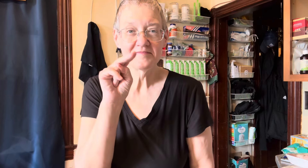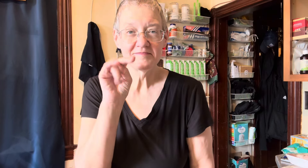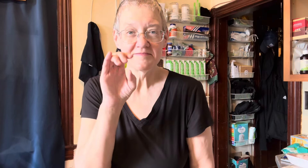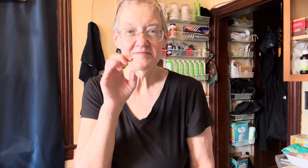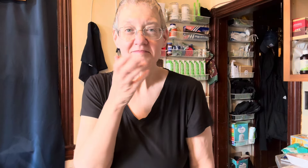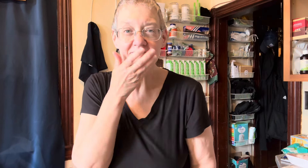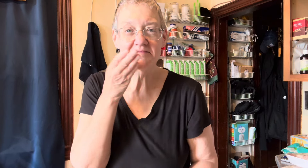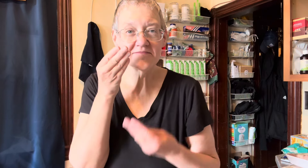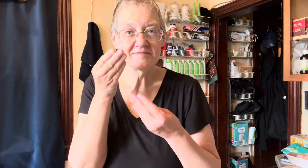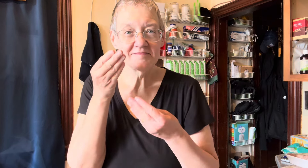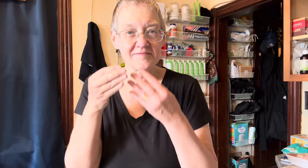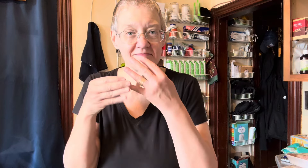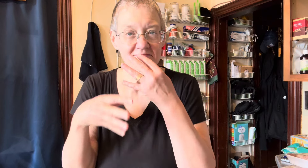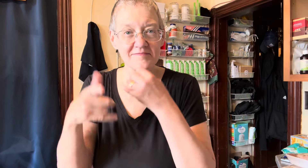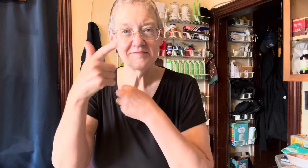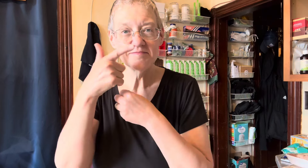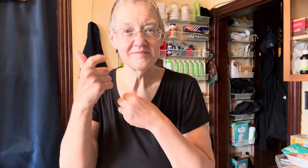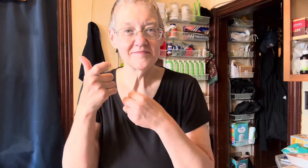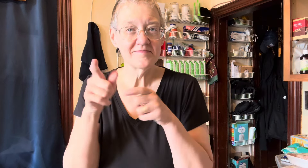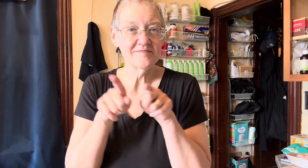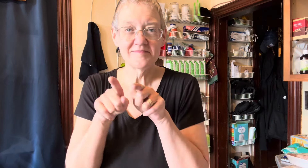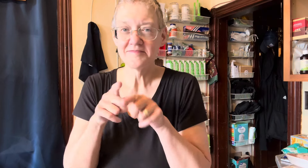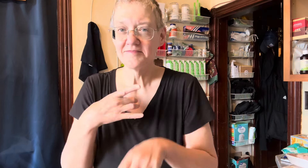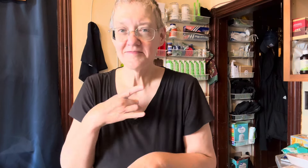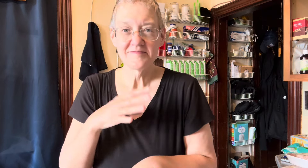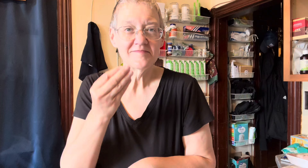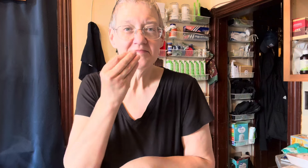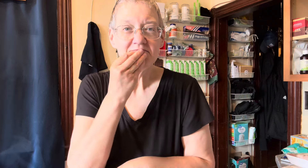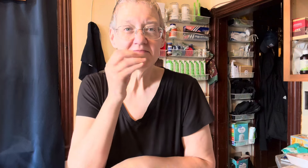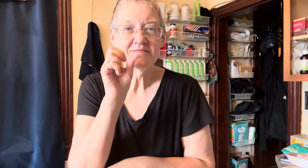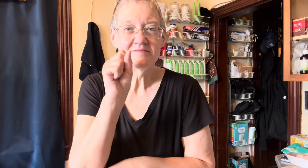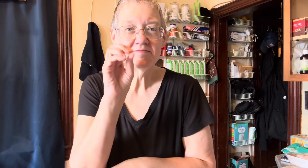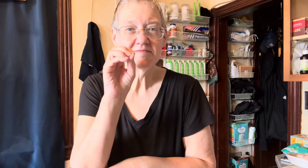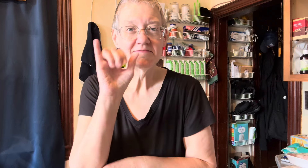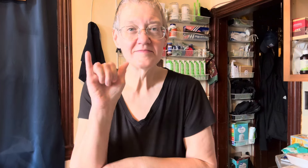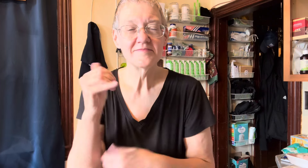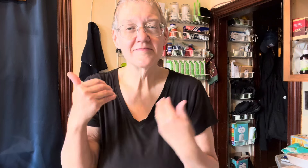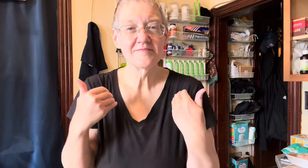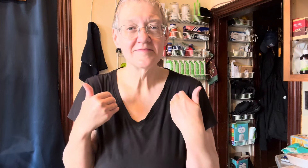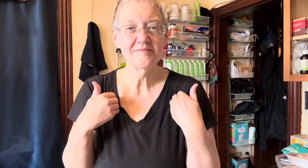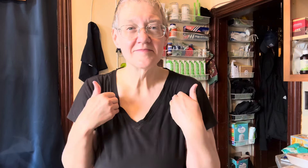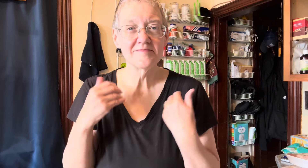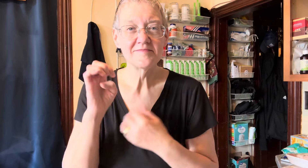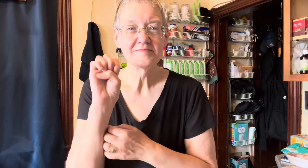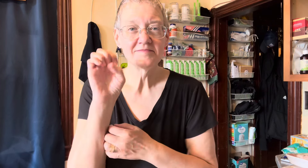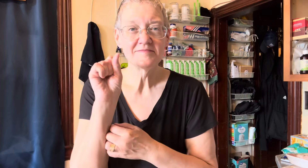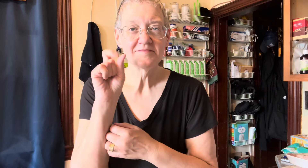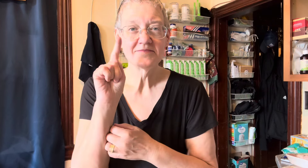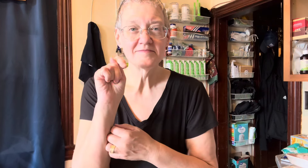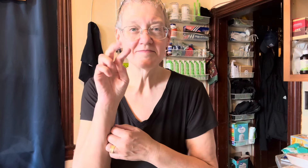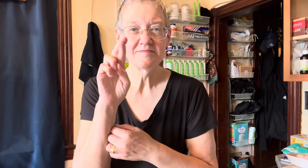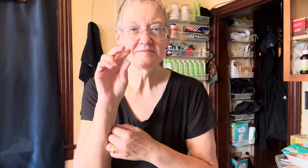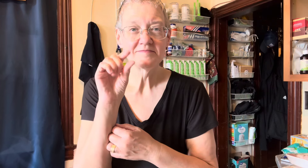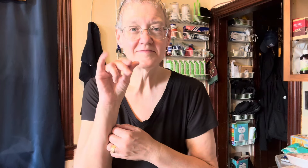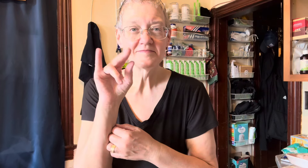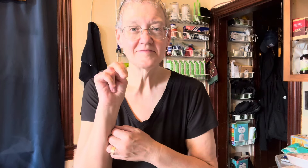I prefer the different organic grass-fed meats because I also don't like eating soy, and they all have